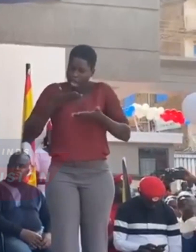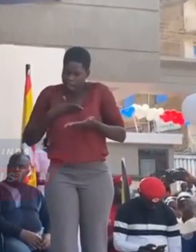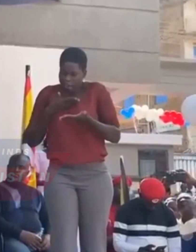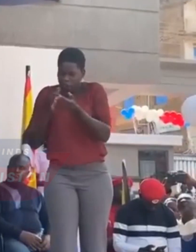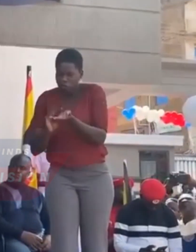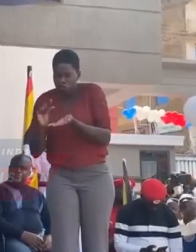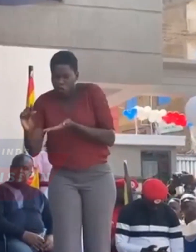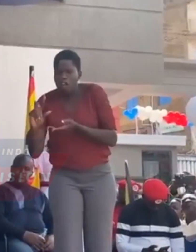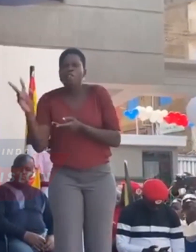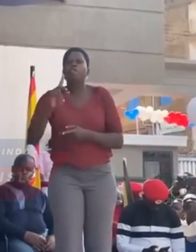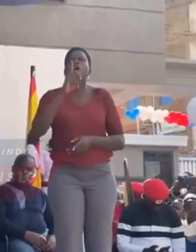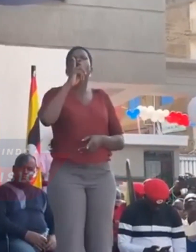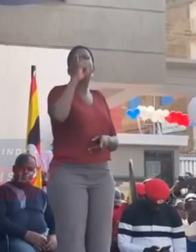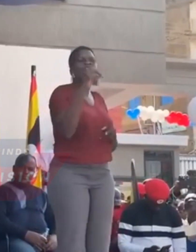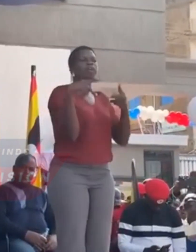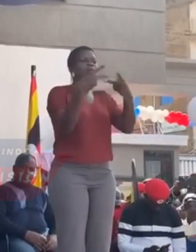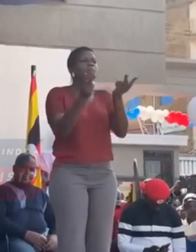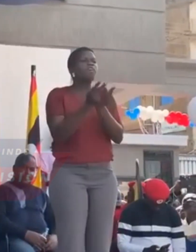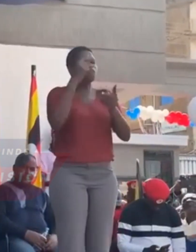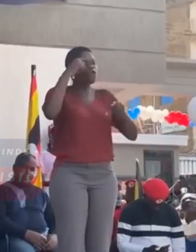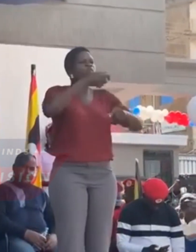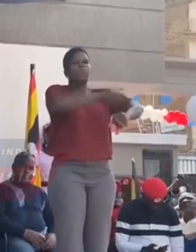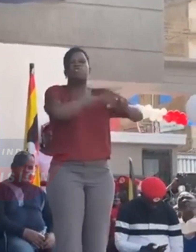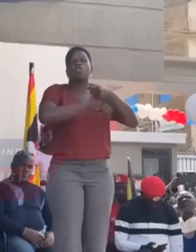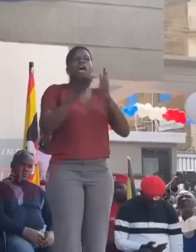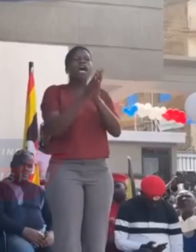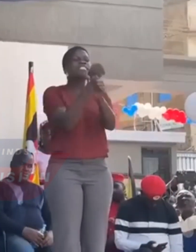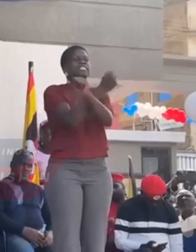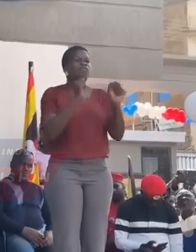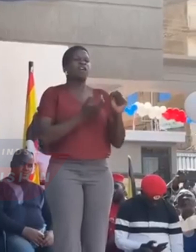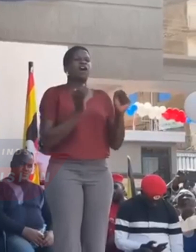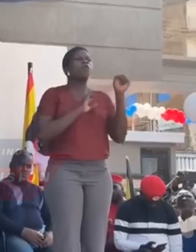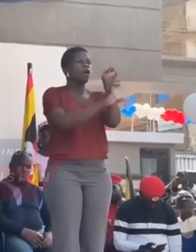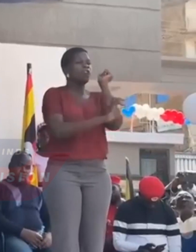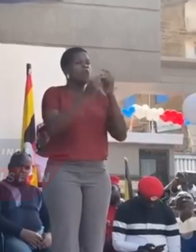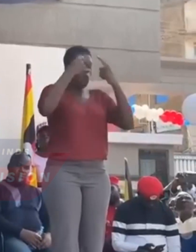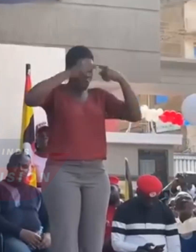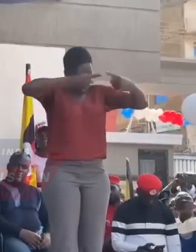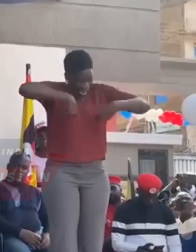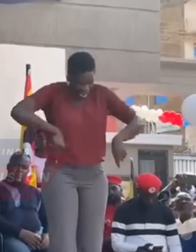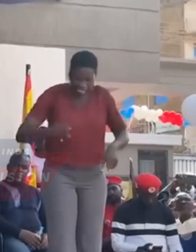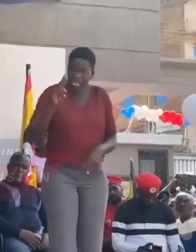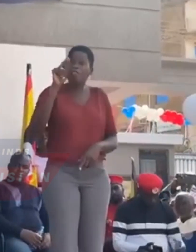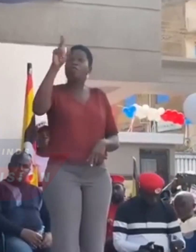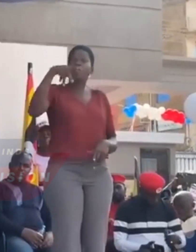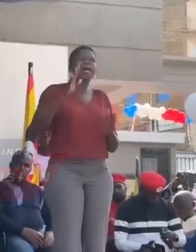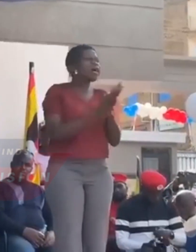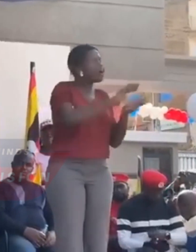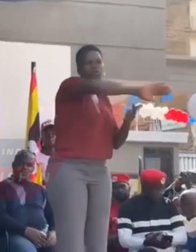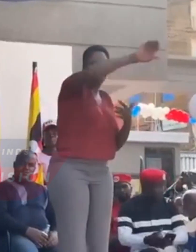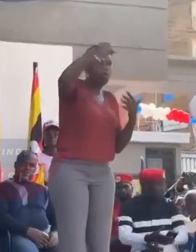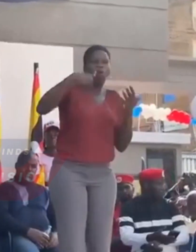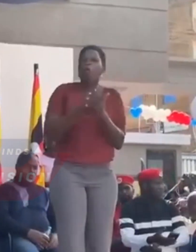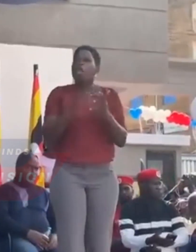as a command post for the struggle for the liberation of our country. For us and as NUP and all